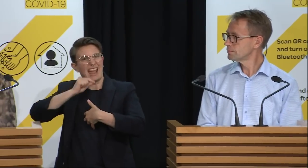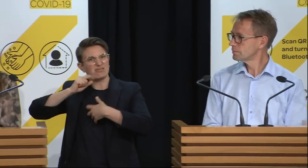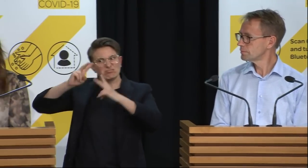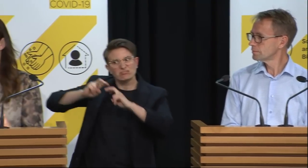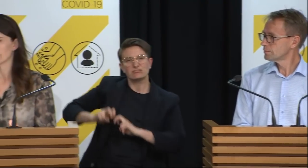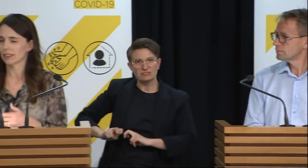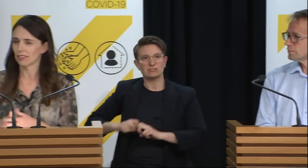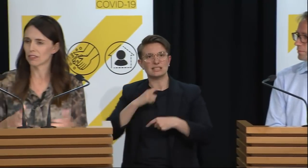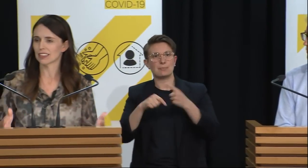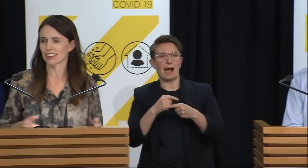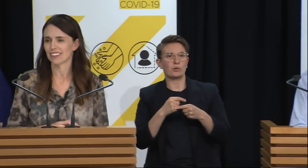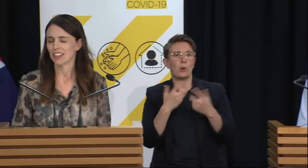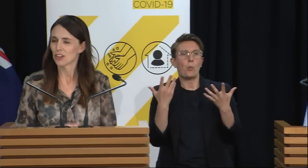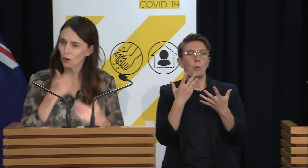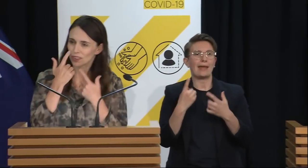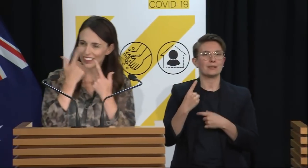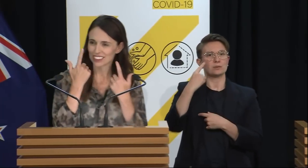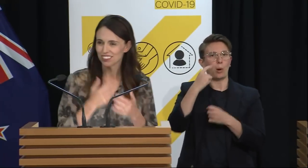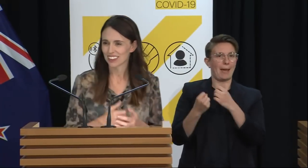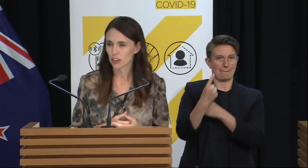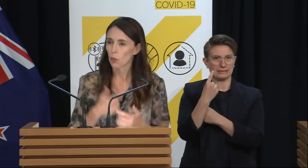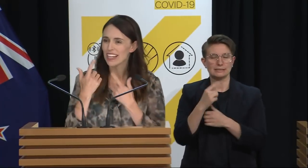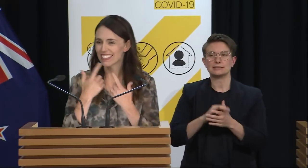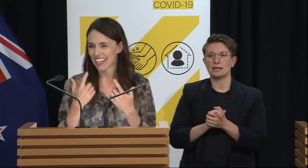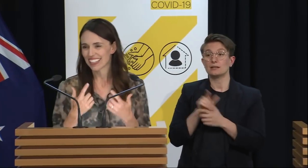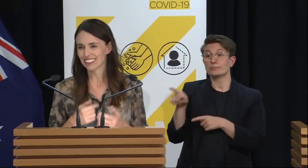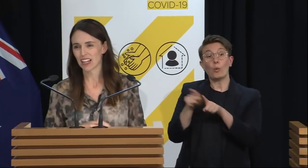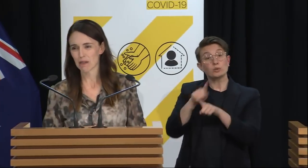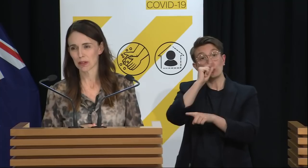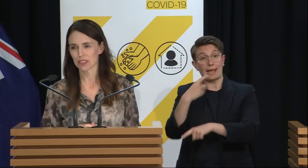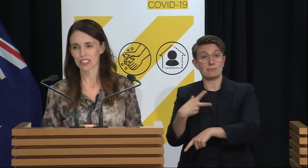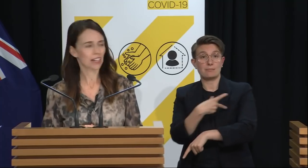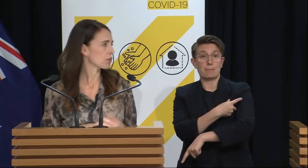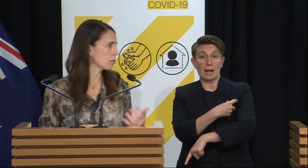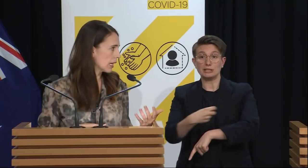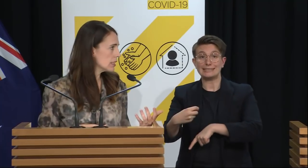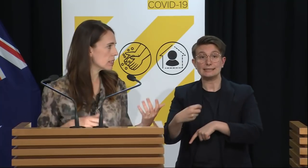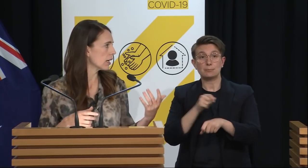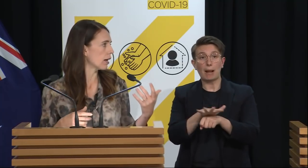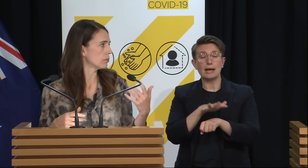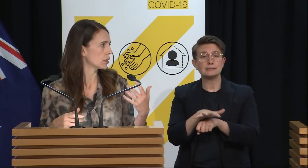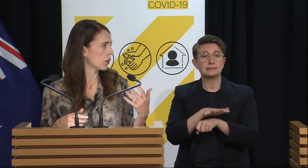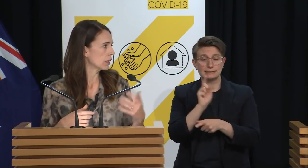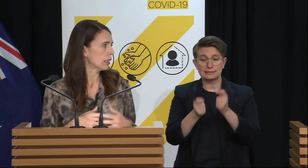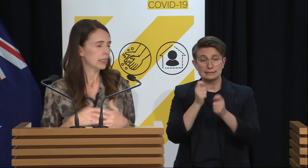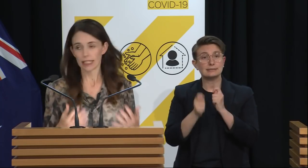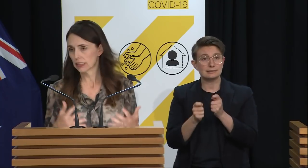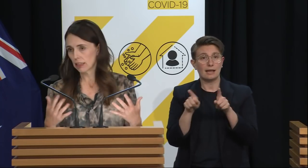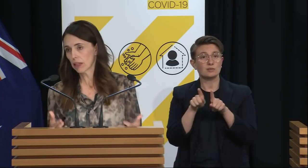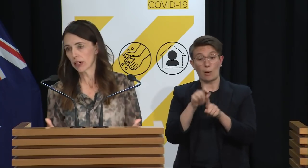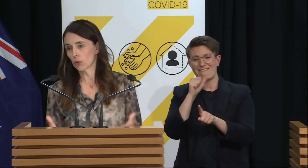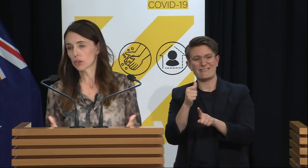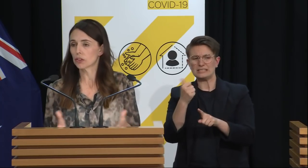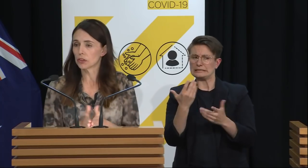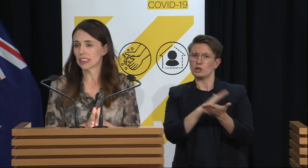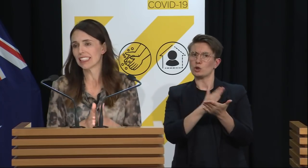So that's obviously not reliant on the way it's taken, because it's taken through bloods. So that's